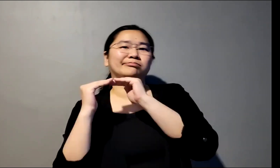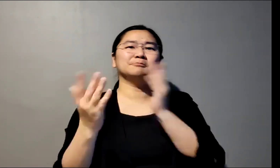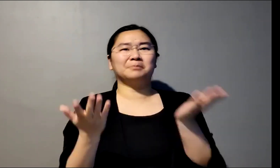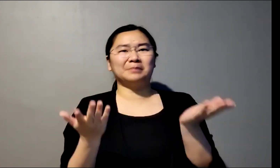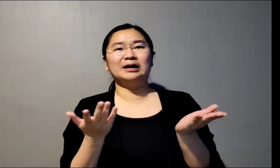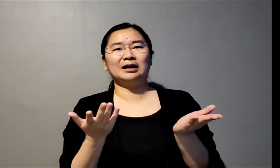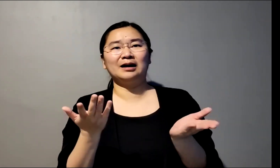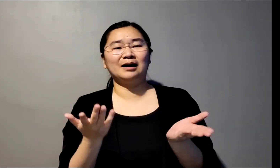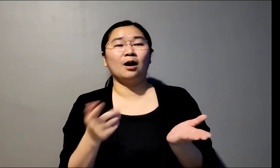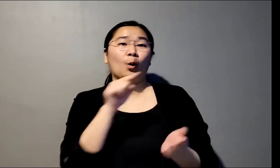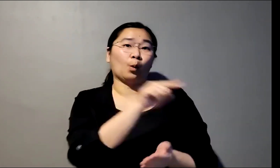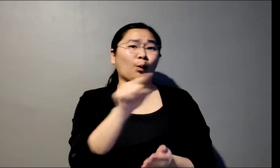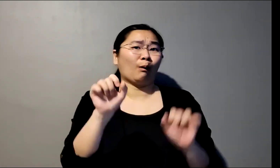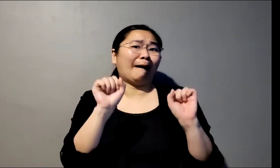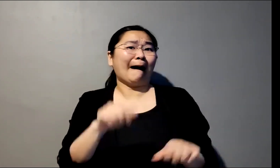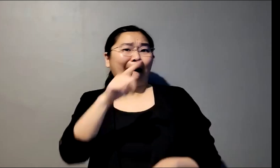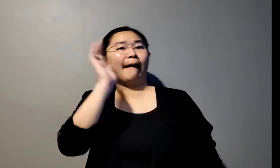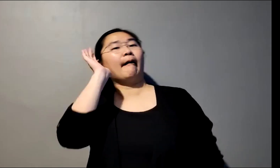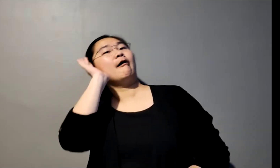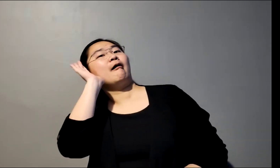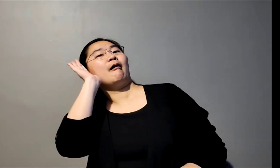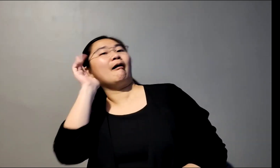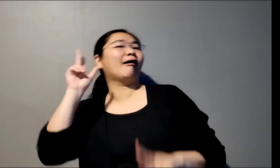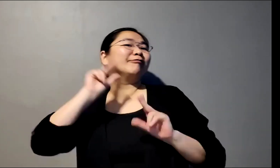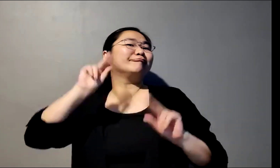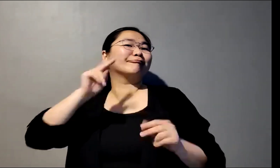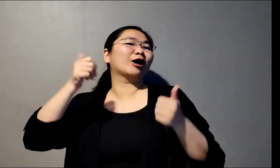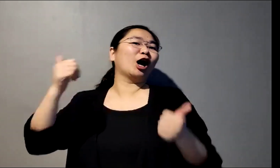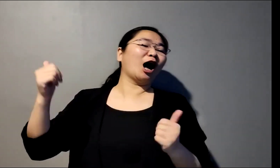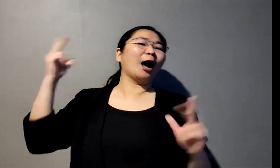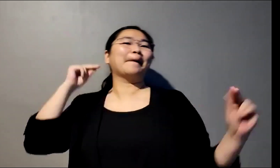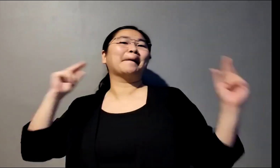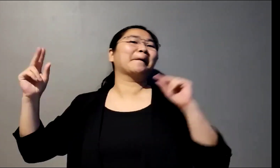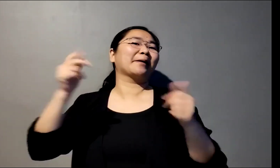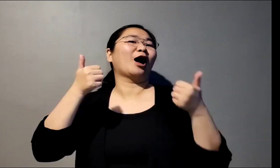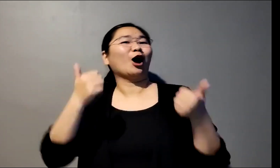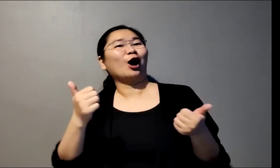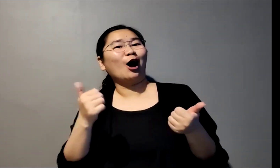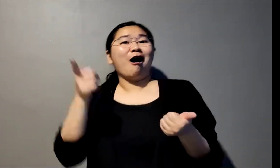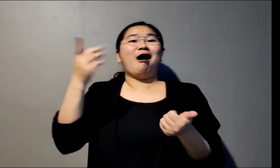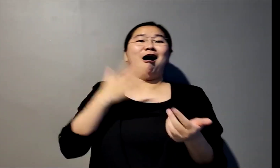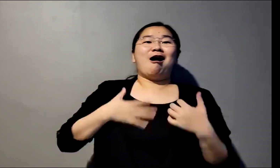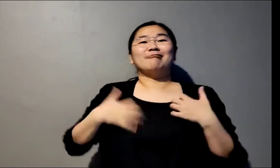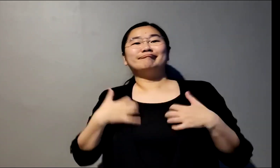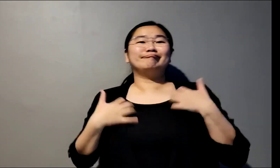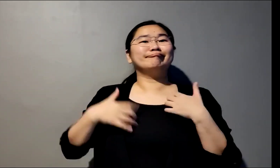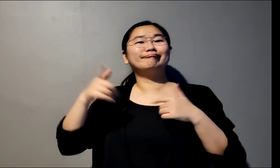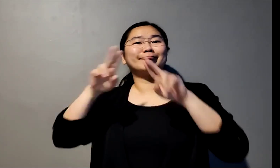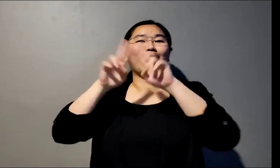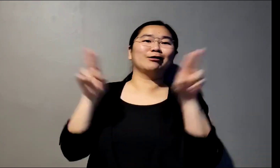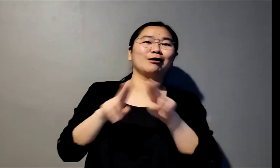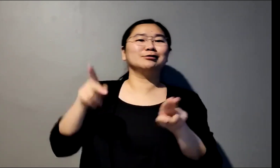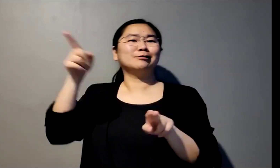in particular in the disability context, more specific when it comes to institutionalization. Why is that?